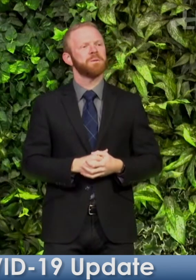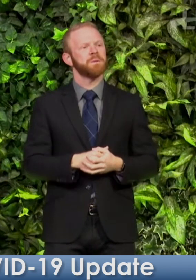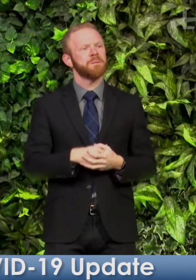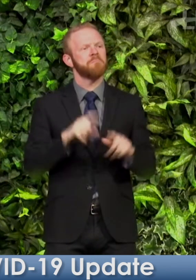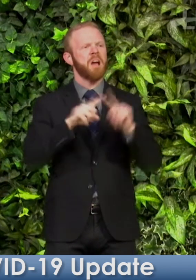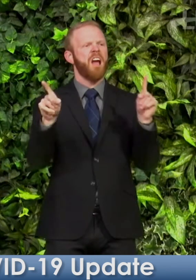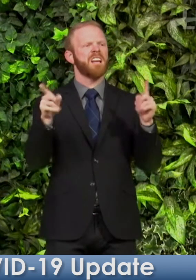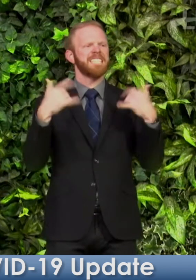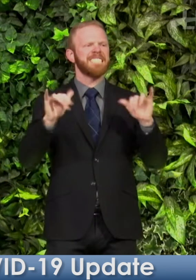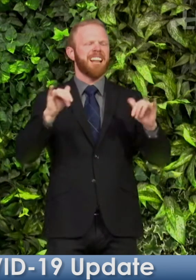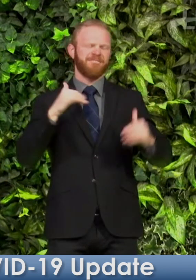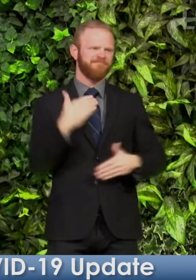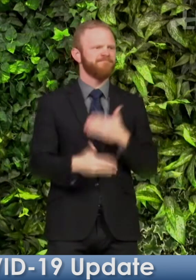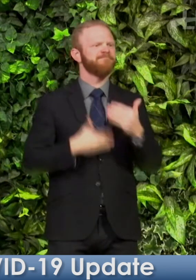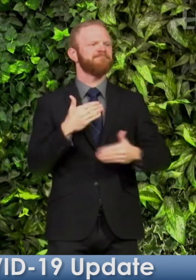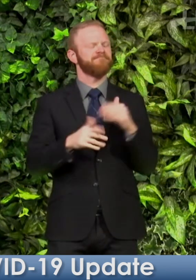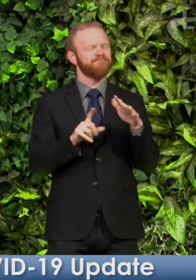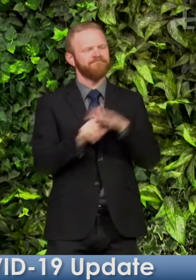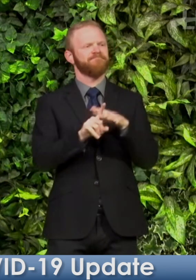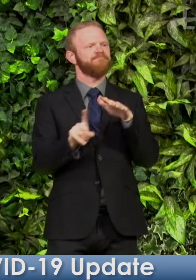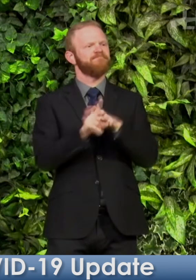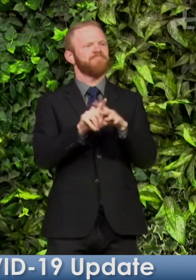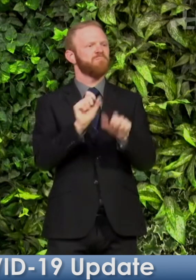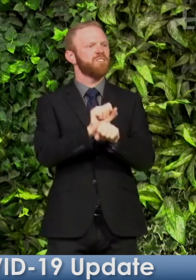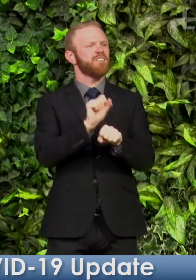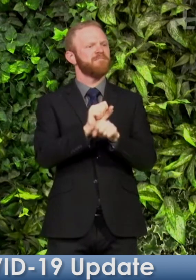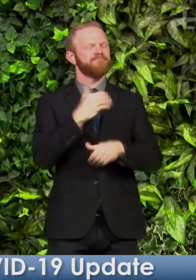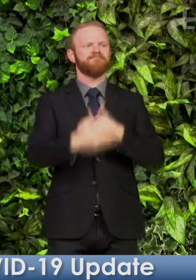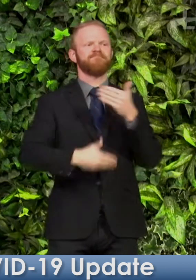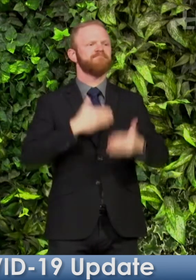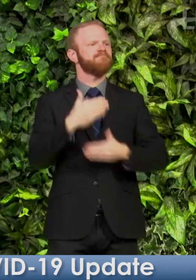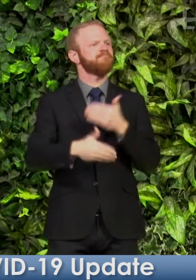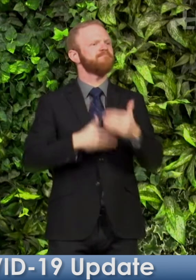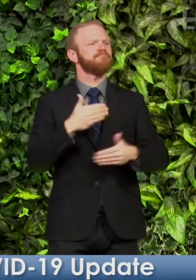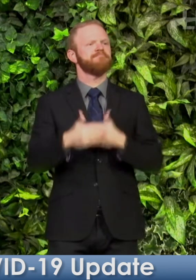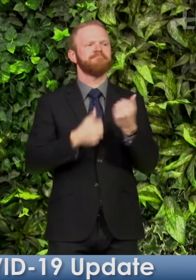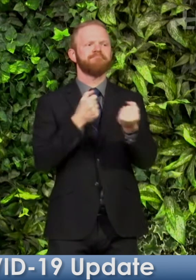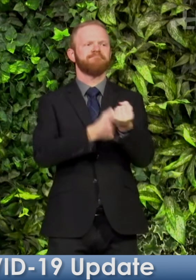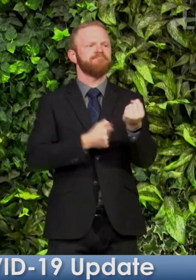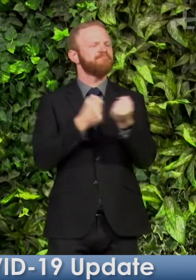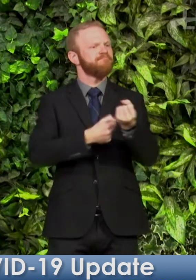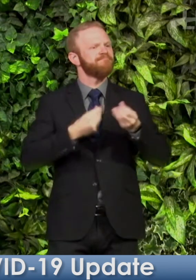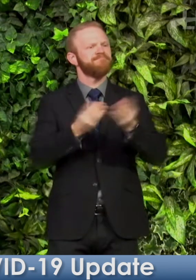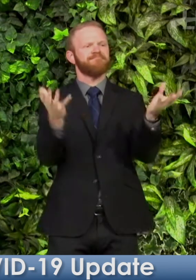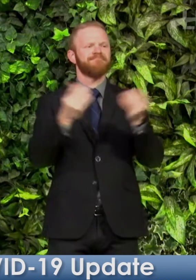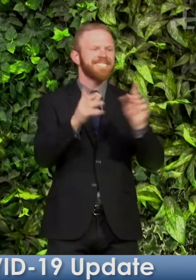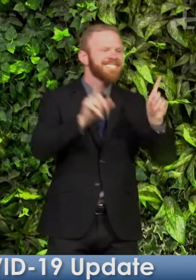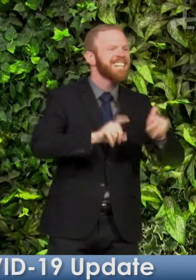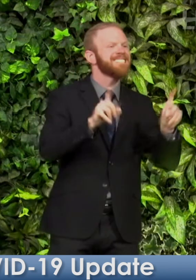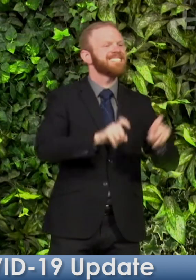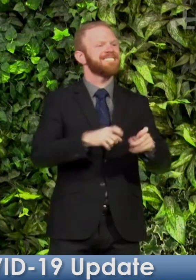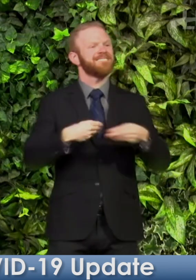showed up to continue to advocate for testing and vaccines